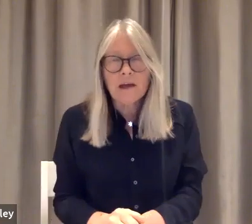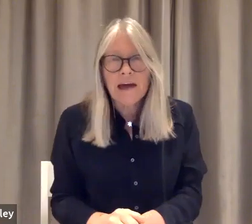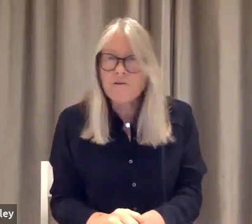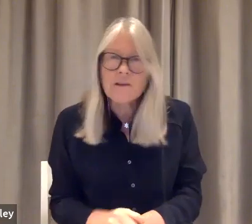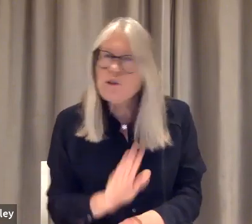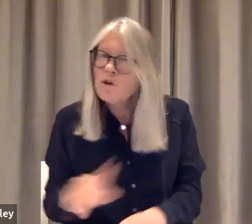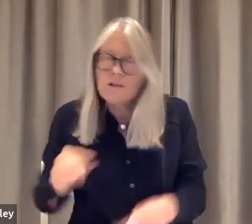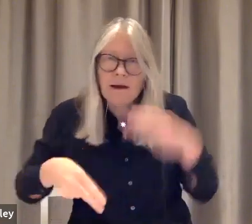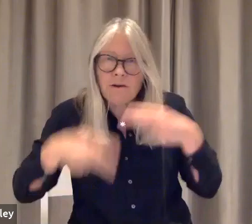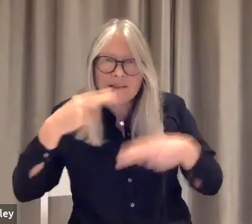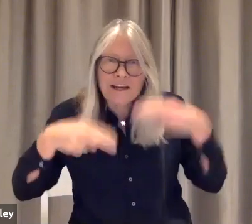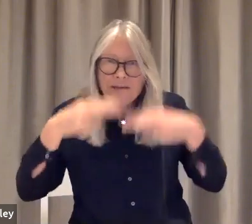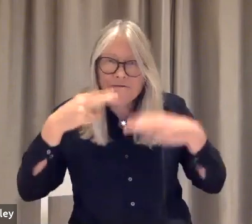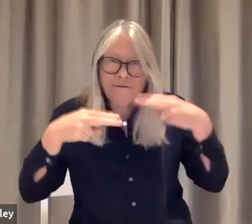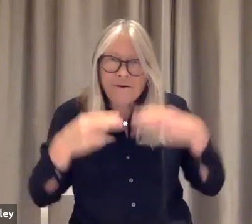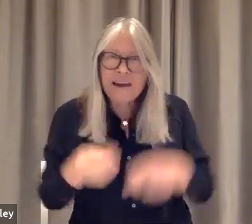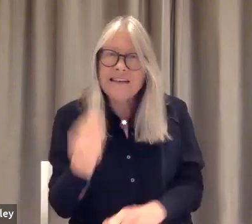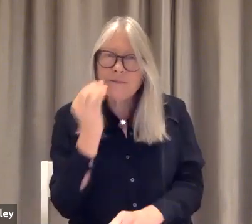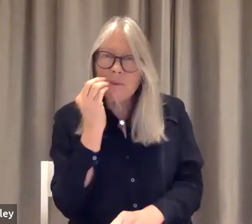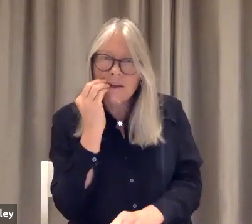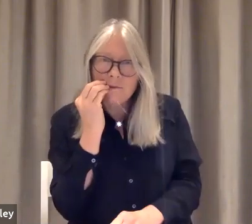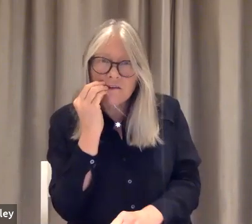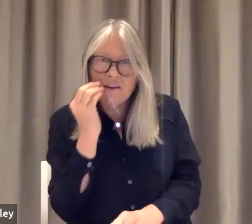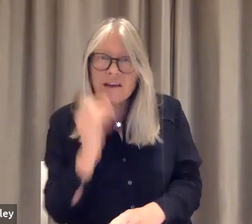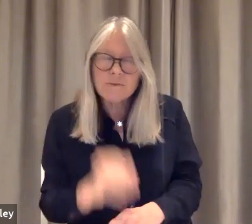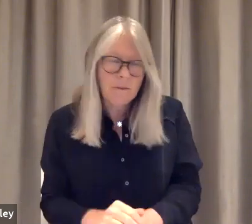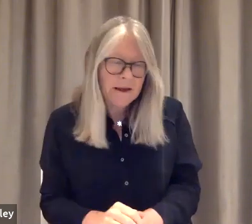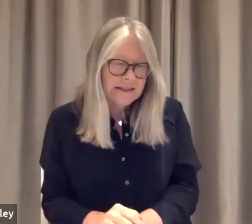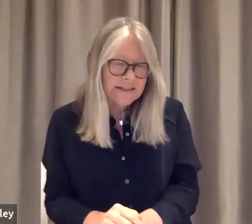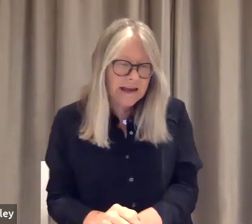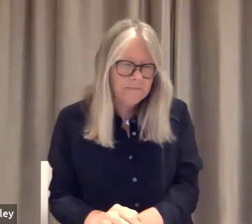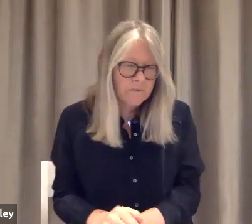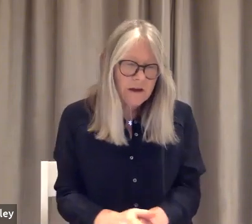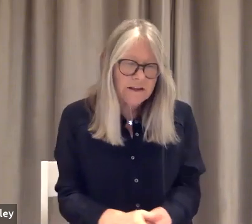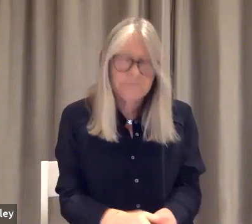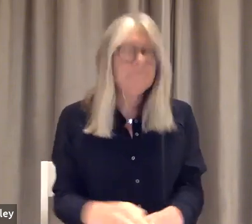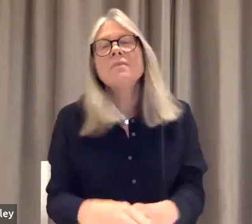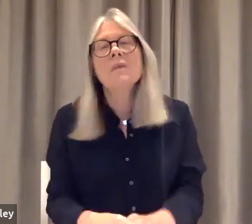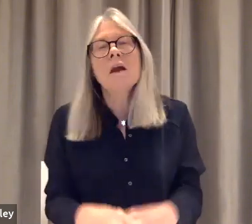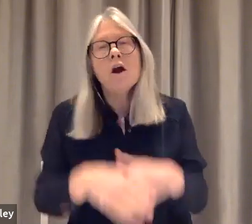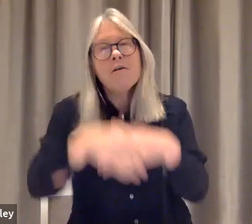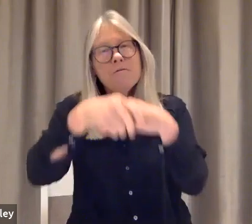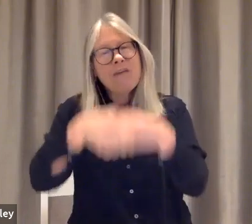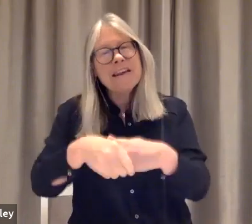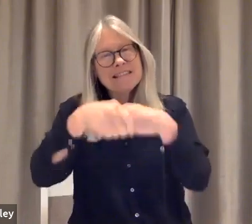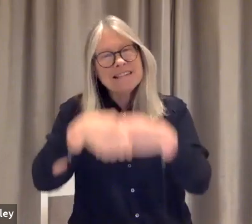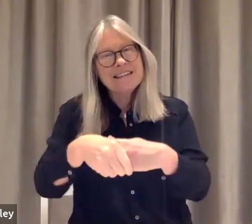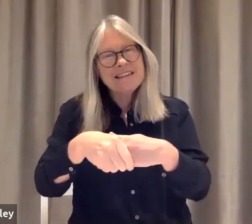have that's not about using a knife and fork, something we're going to eat with our fingers properly, a snack. Great. Friend, two